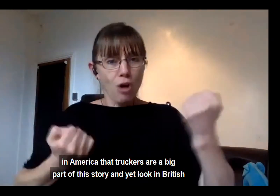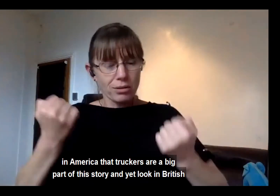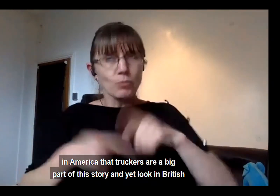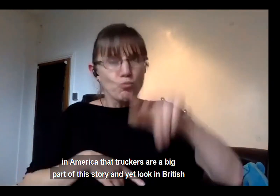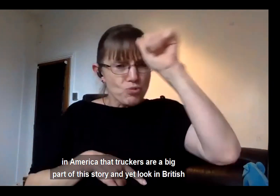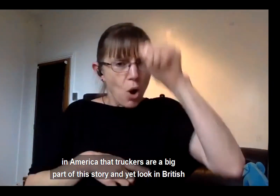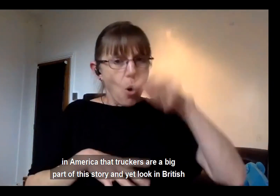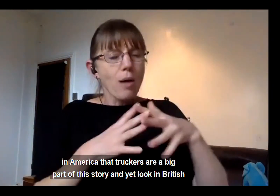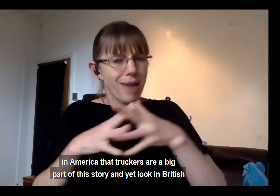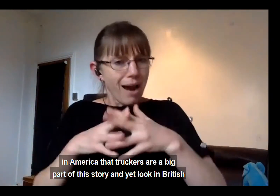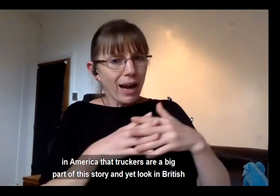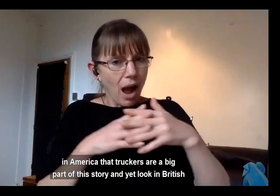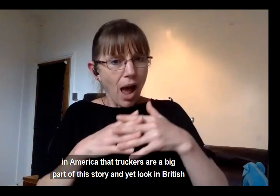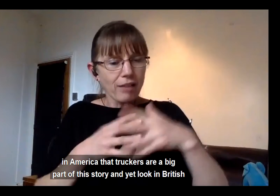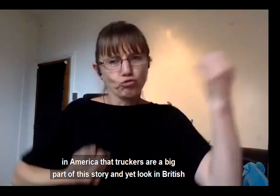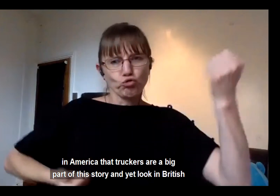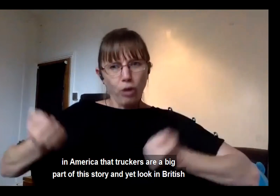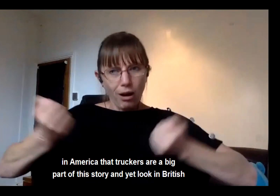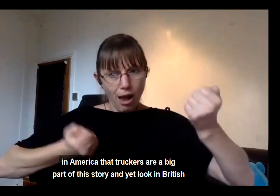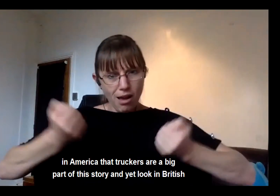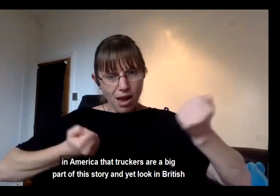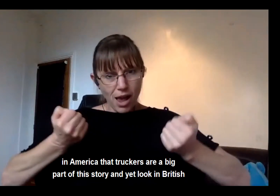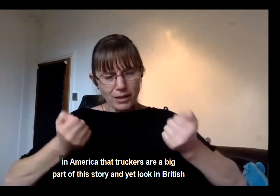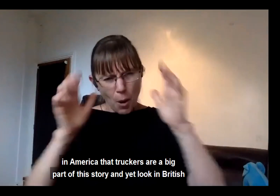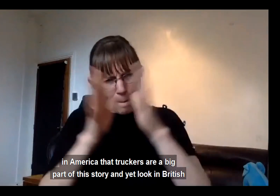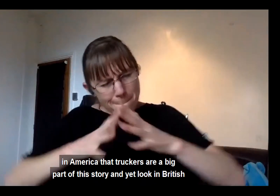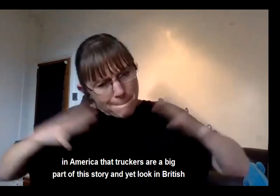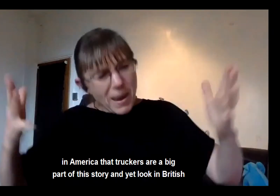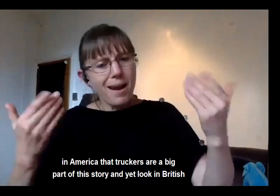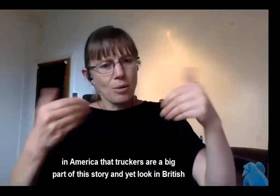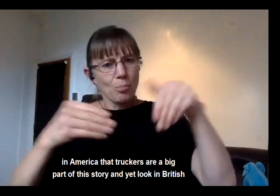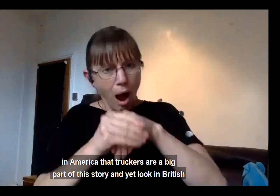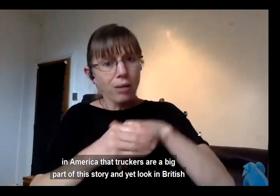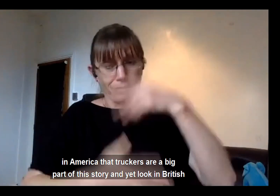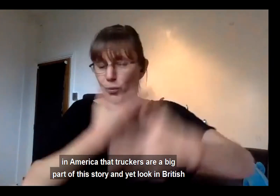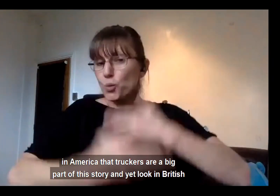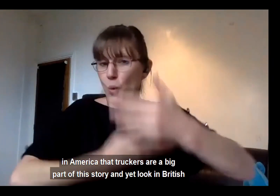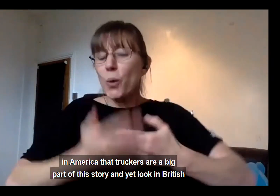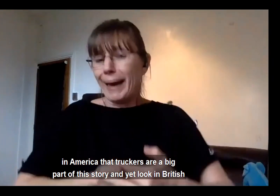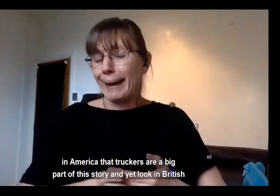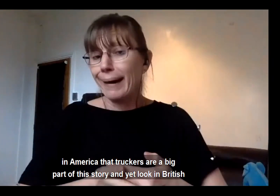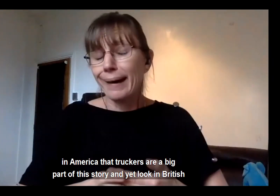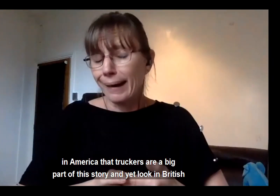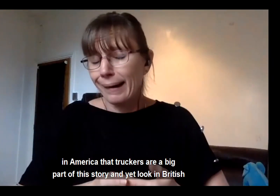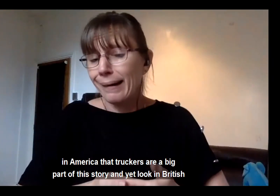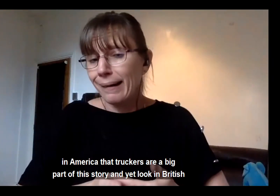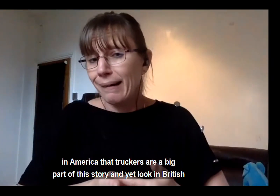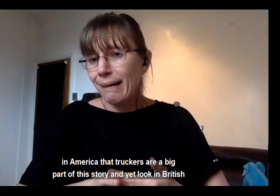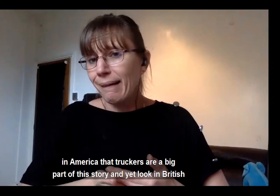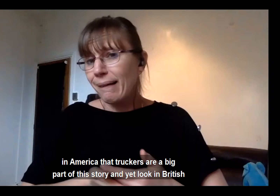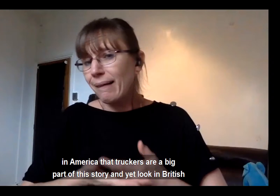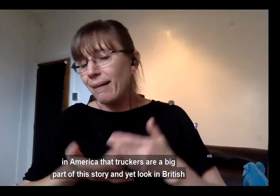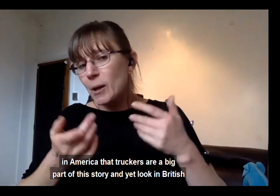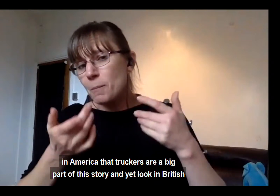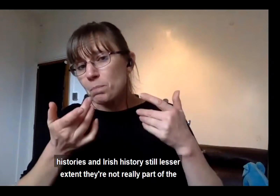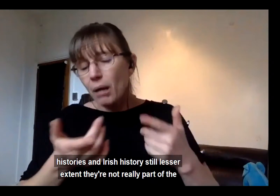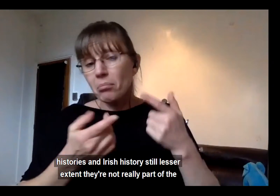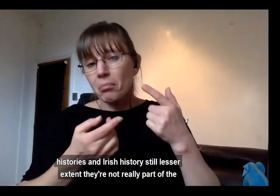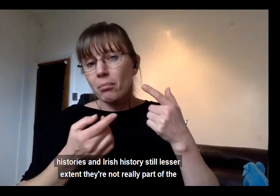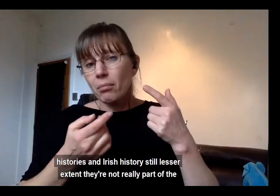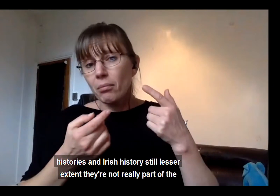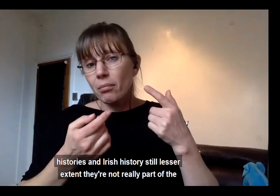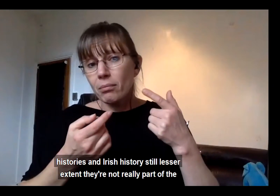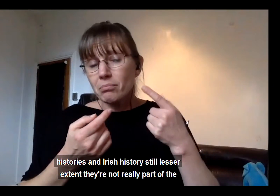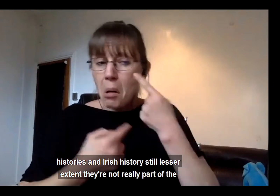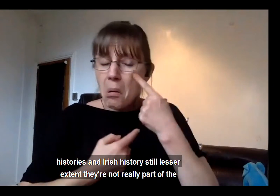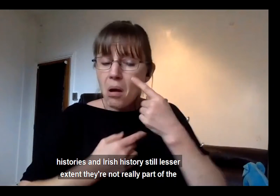that truckers are a big part of this story, and yet look in